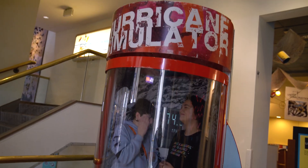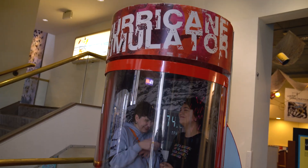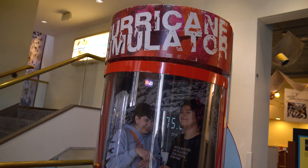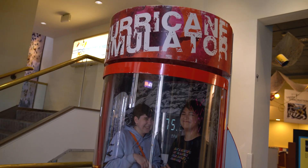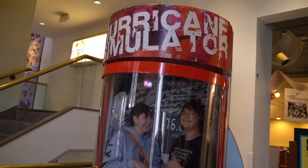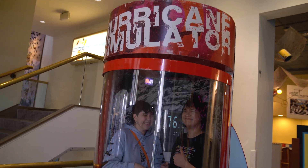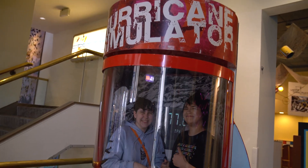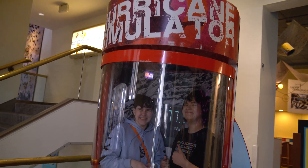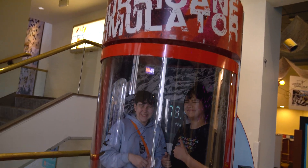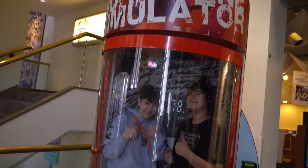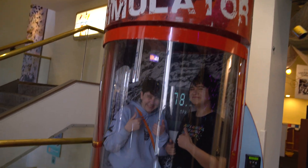Bye.